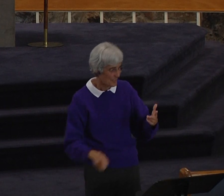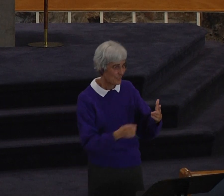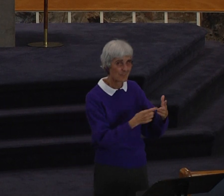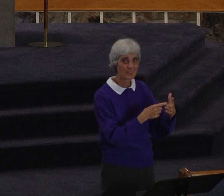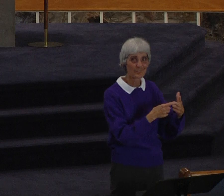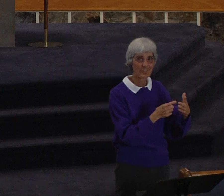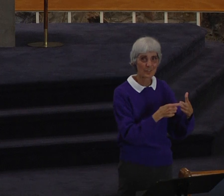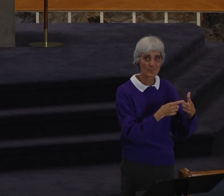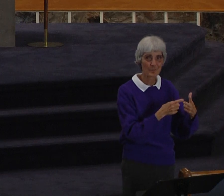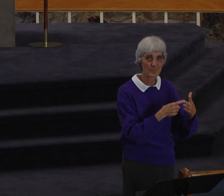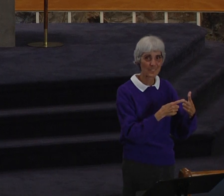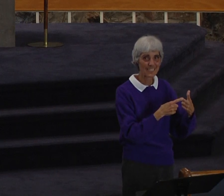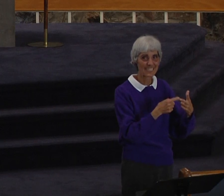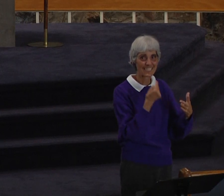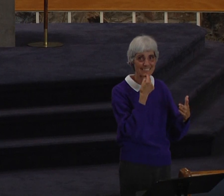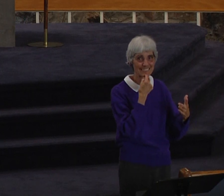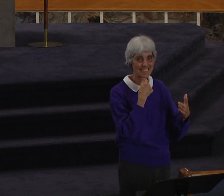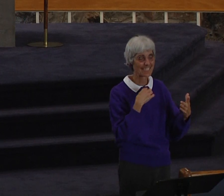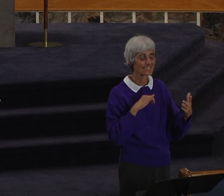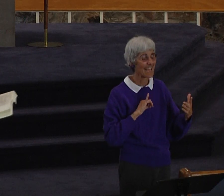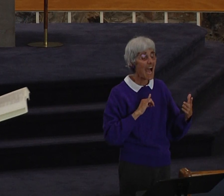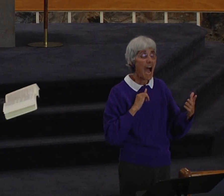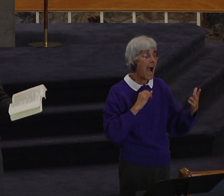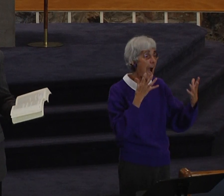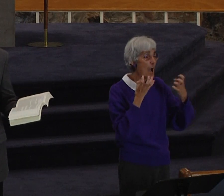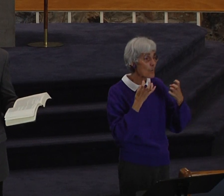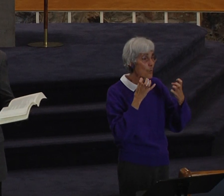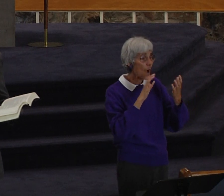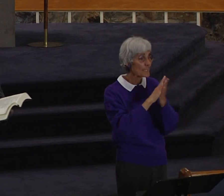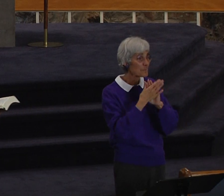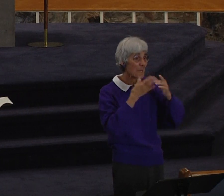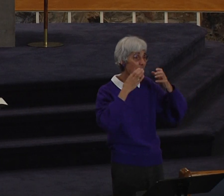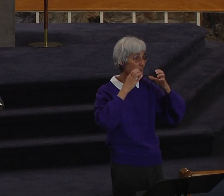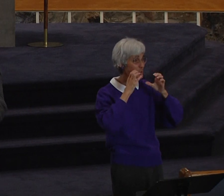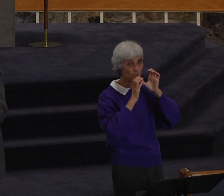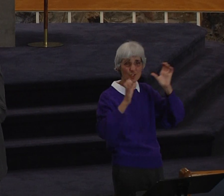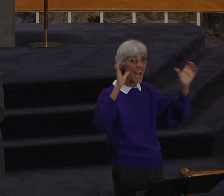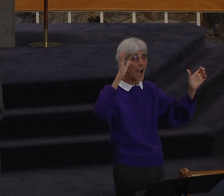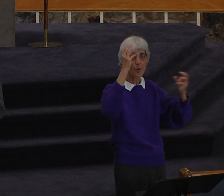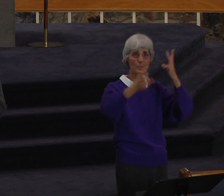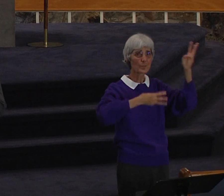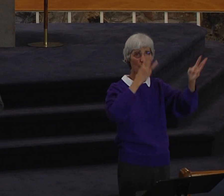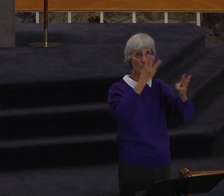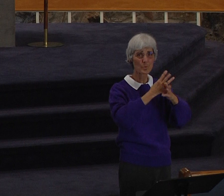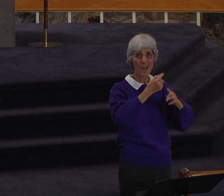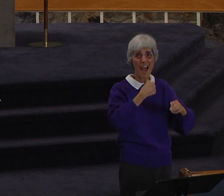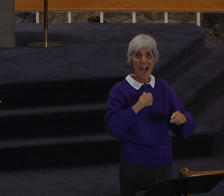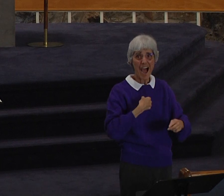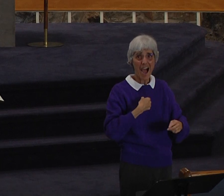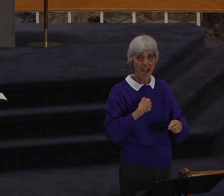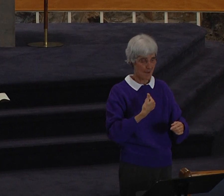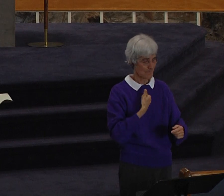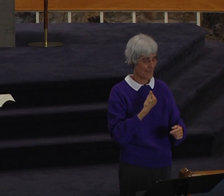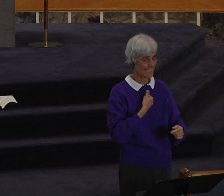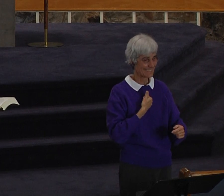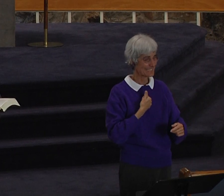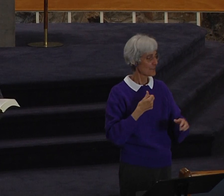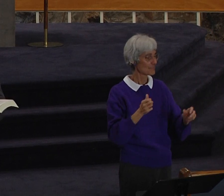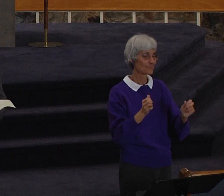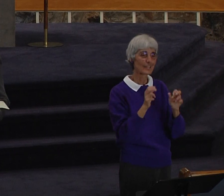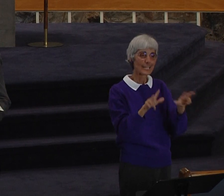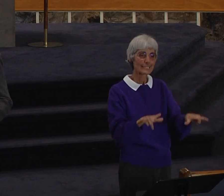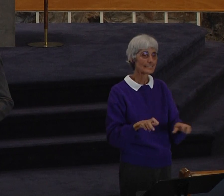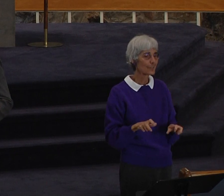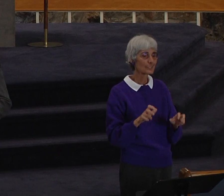the perspective that so many of us want to be able to shout out to the world, I am